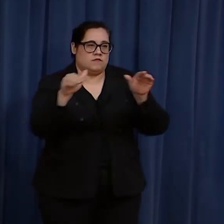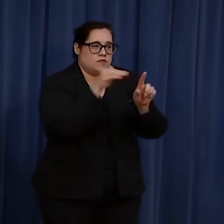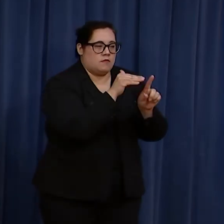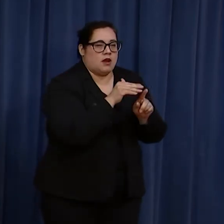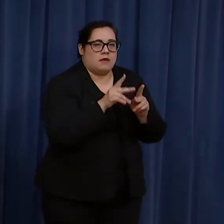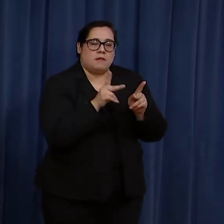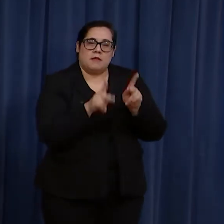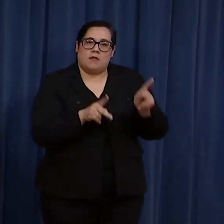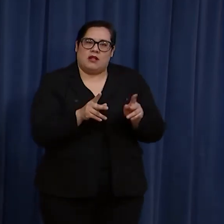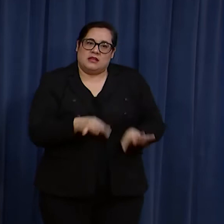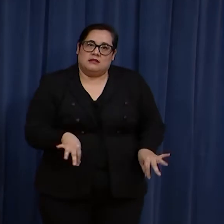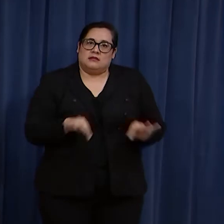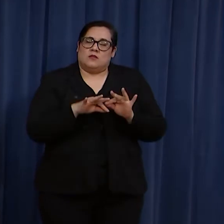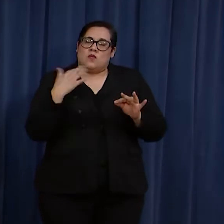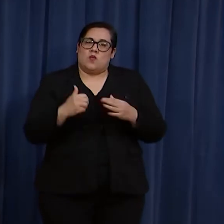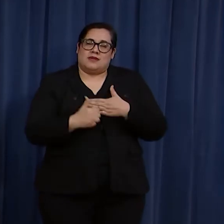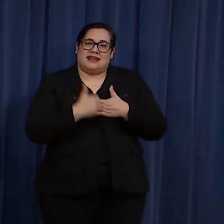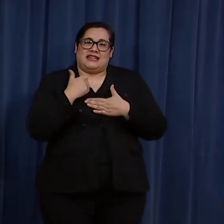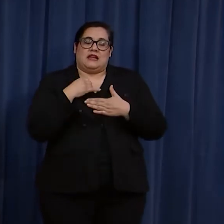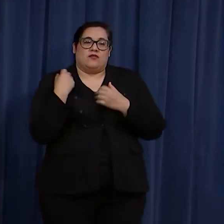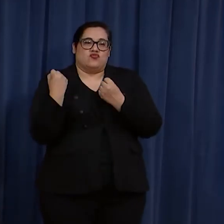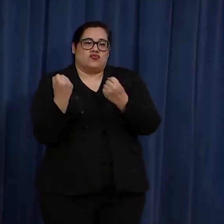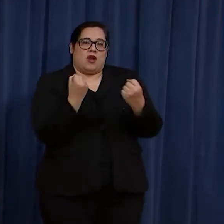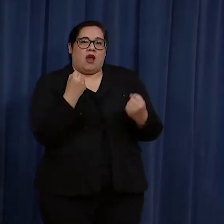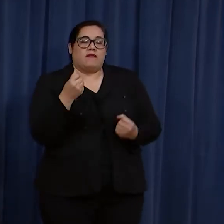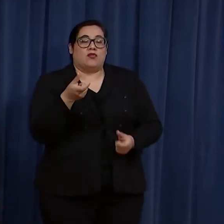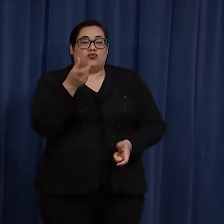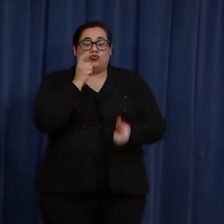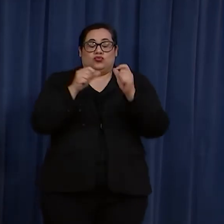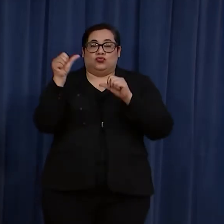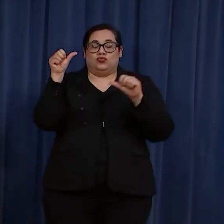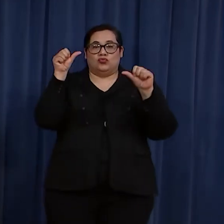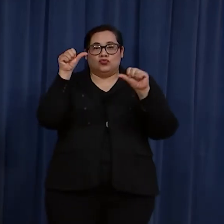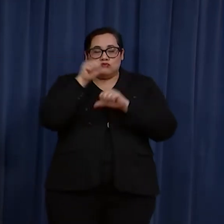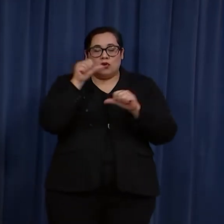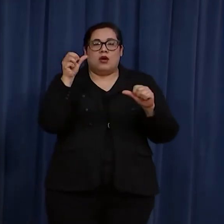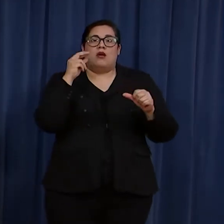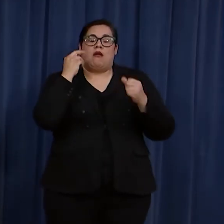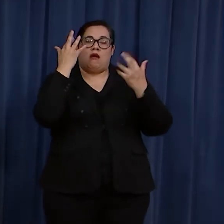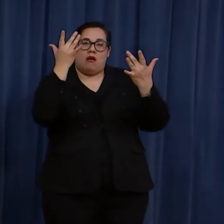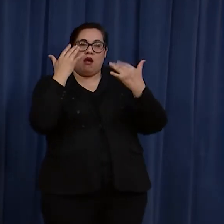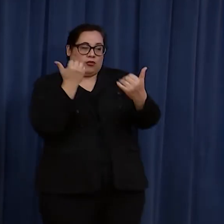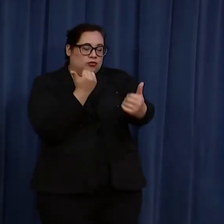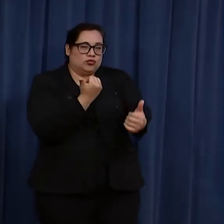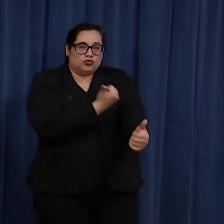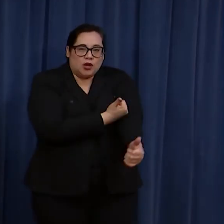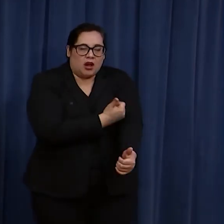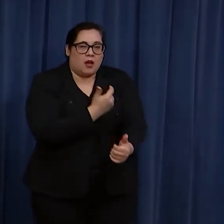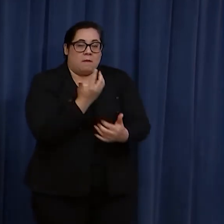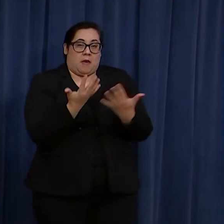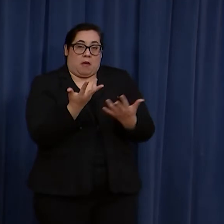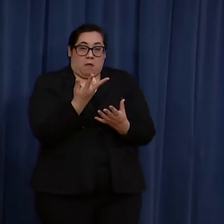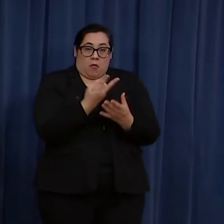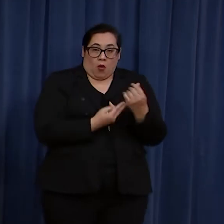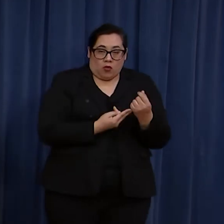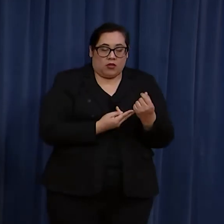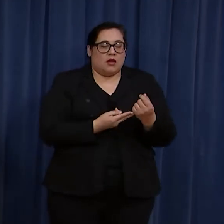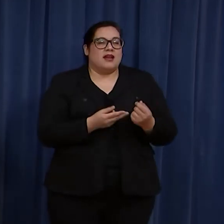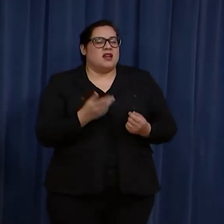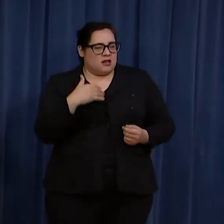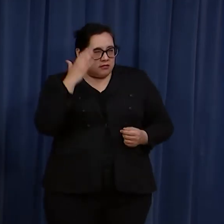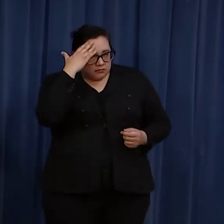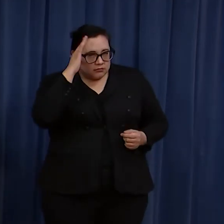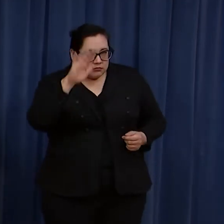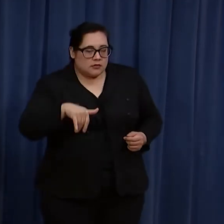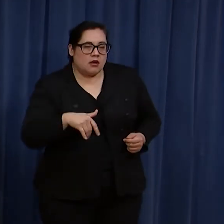dangers associated with driving under the influence of alcohol, drugs, or some combination of both. And, you know,